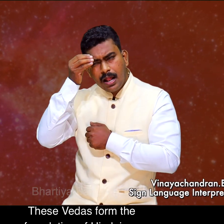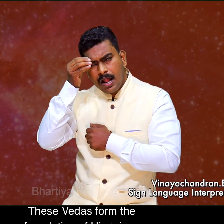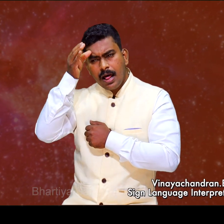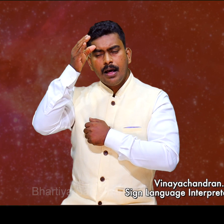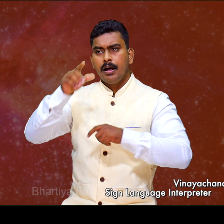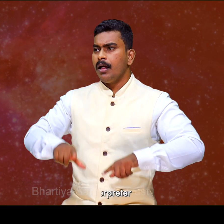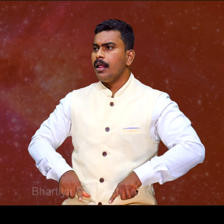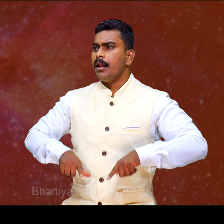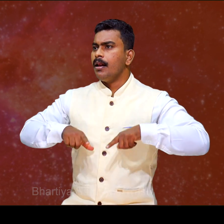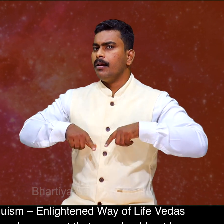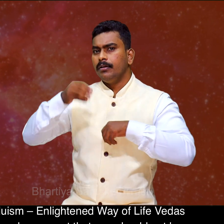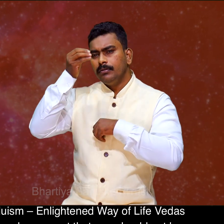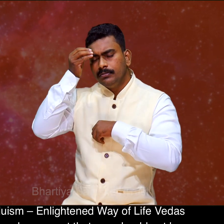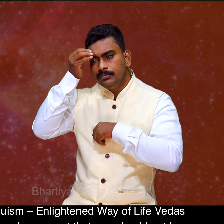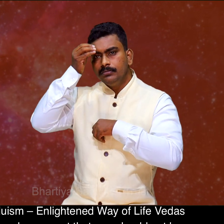Hinduism.